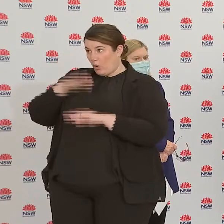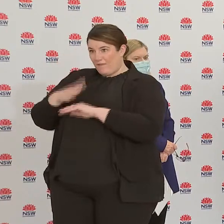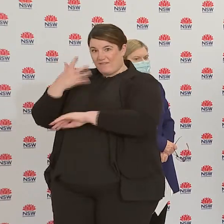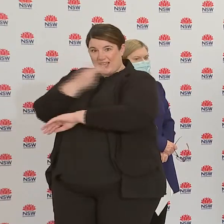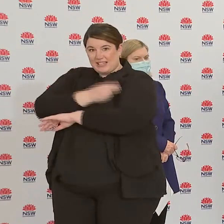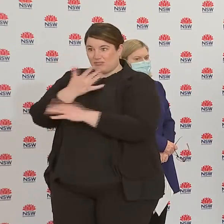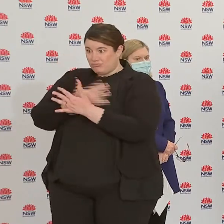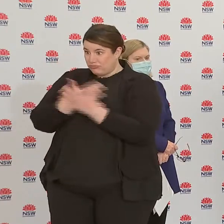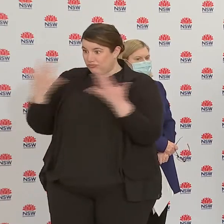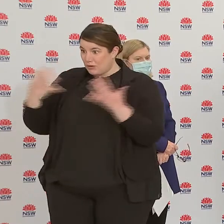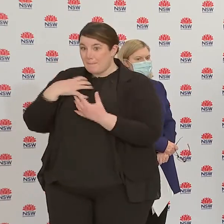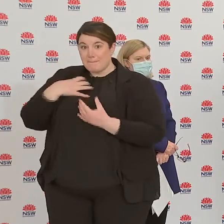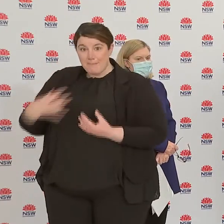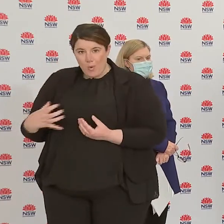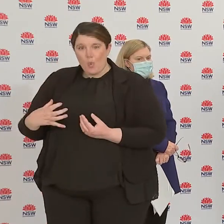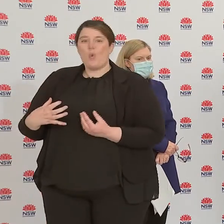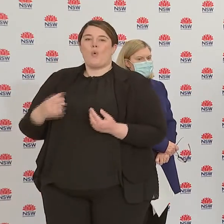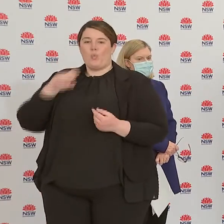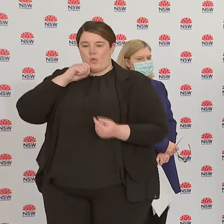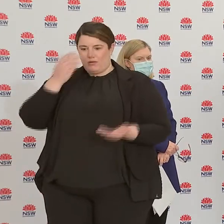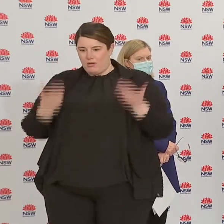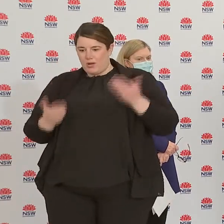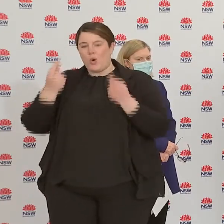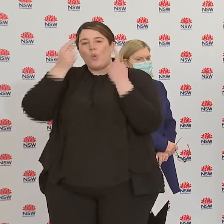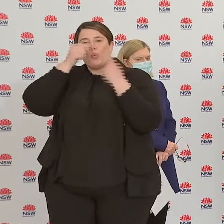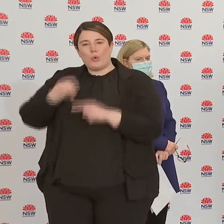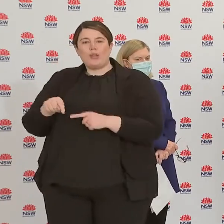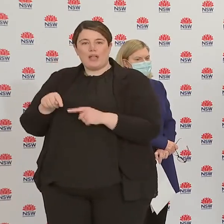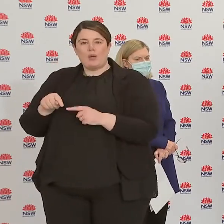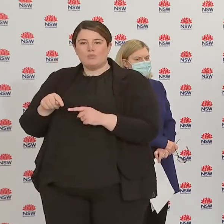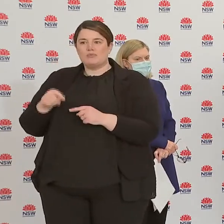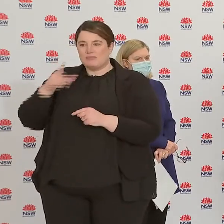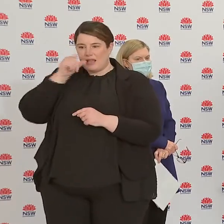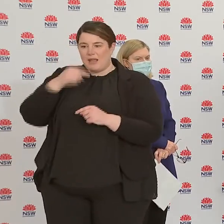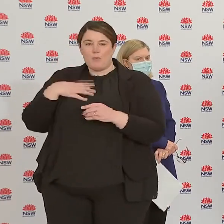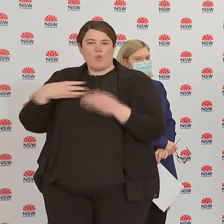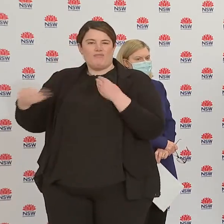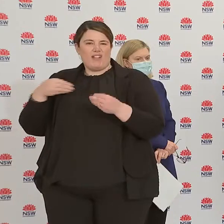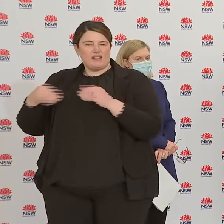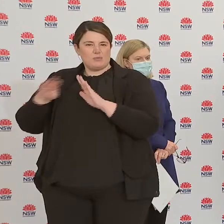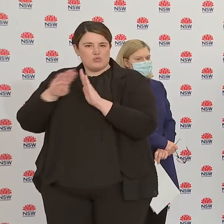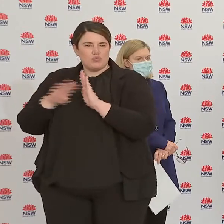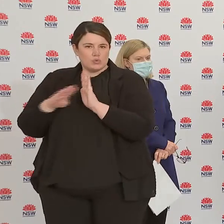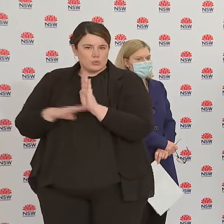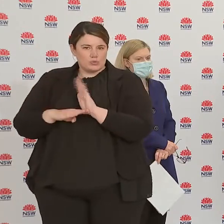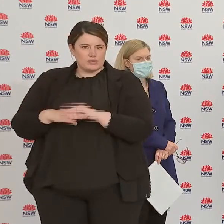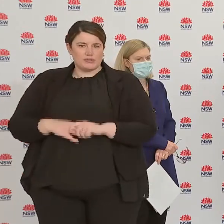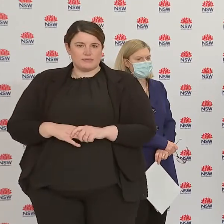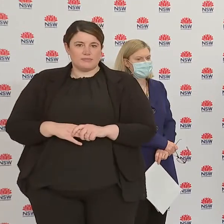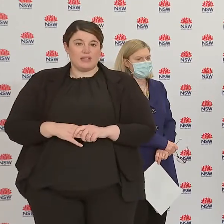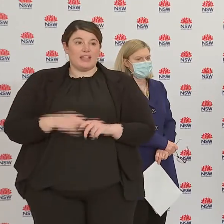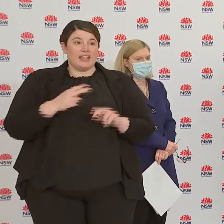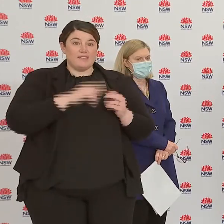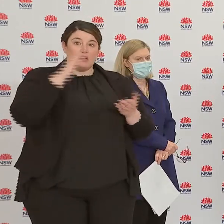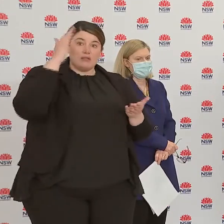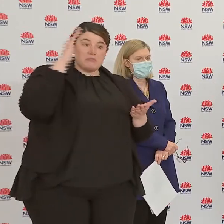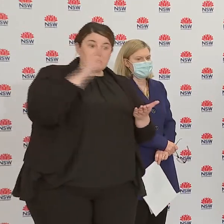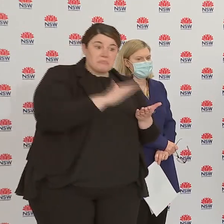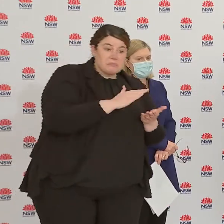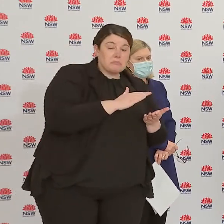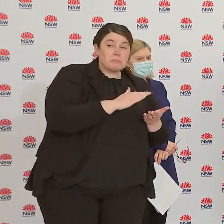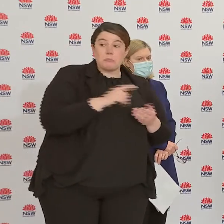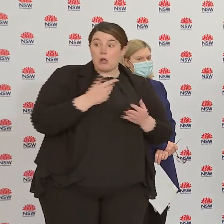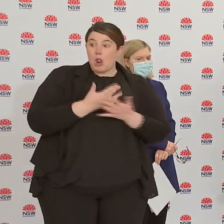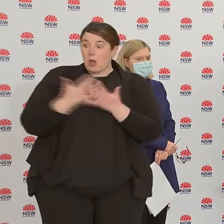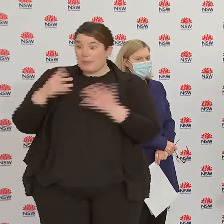advice. If the health experts give us advice to say vaccination rates are at a particular level, case numbers are at a particular level, which means we can